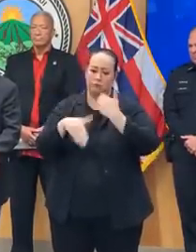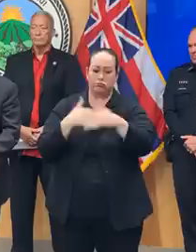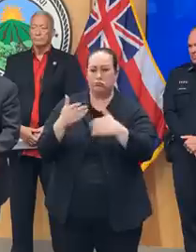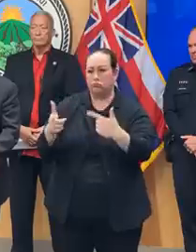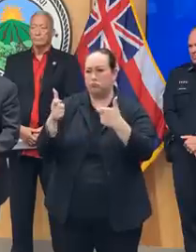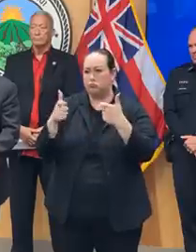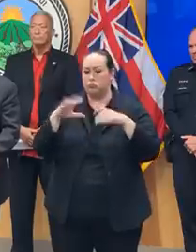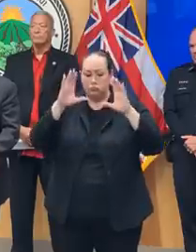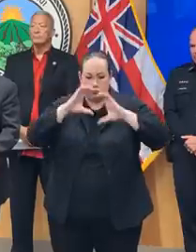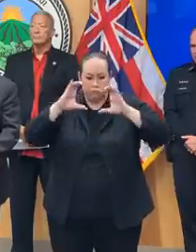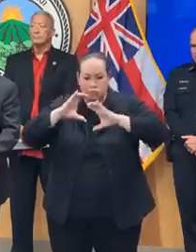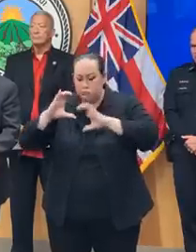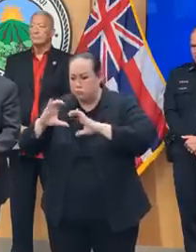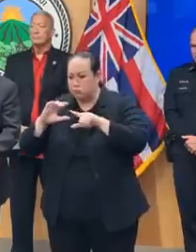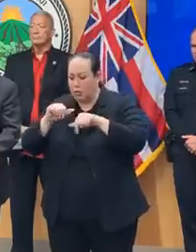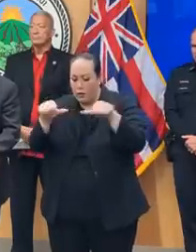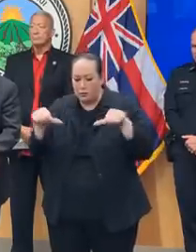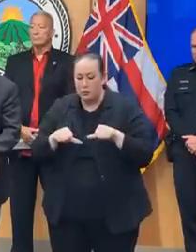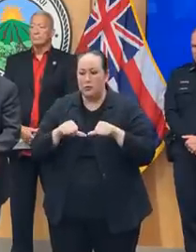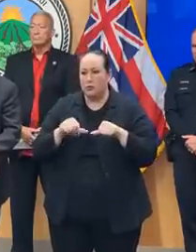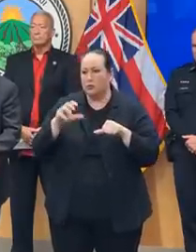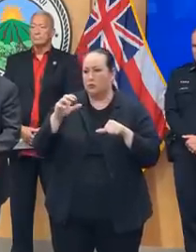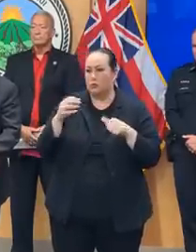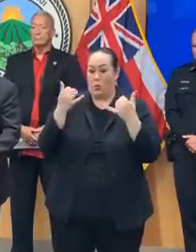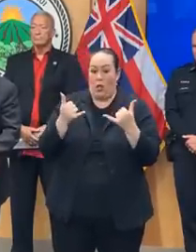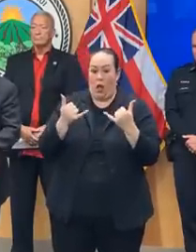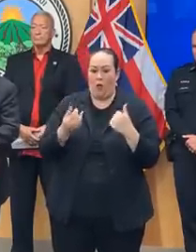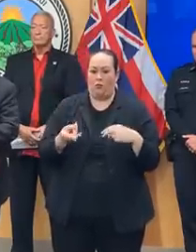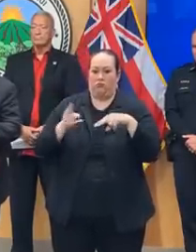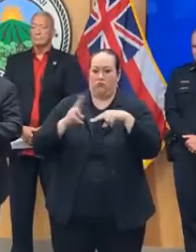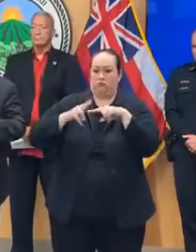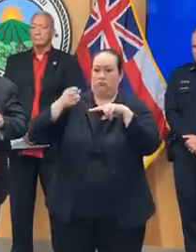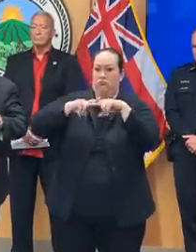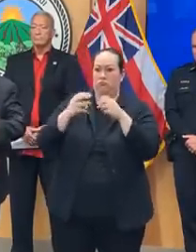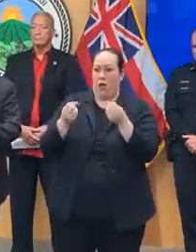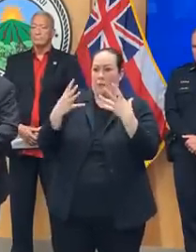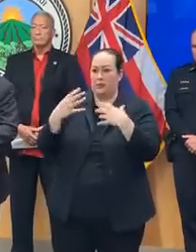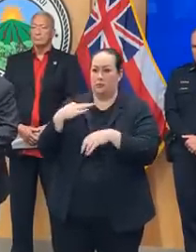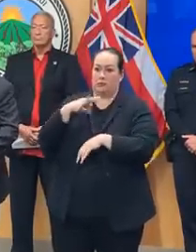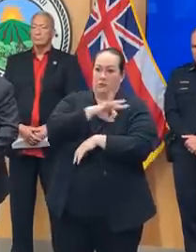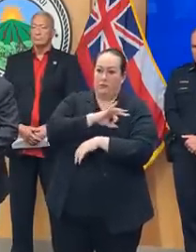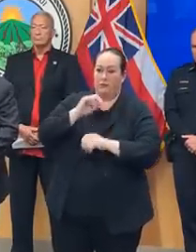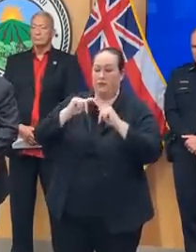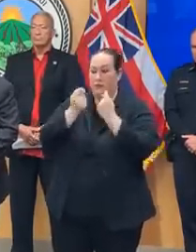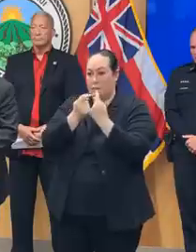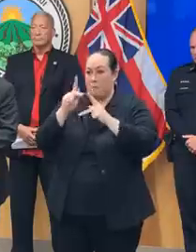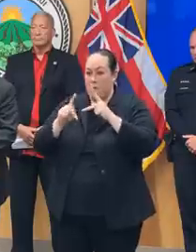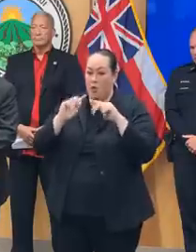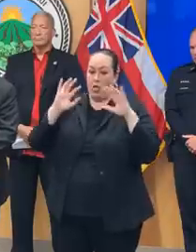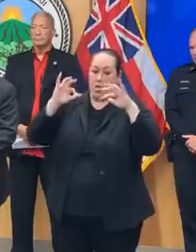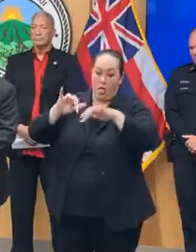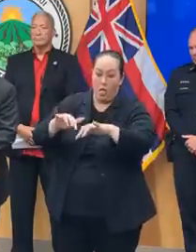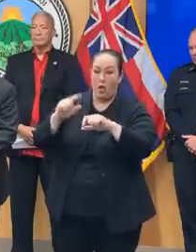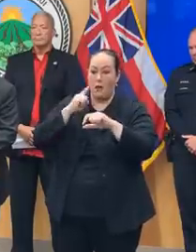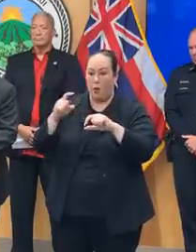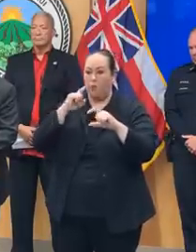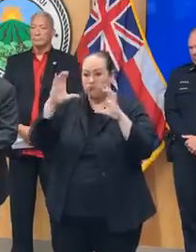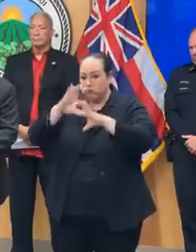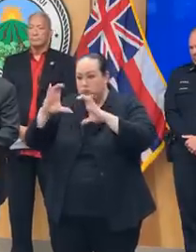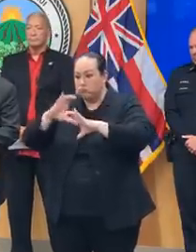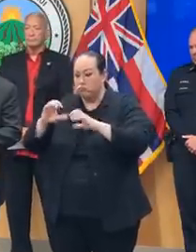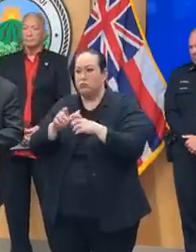very diligently, and that's why we're super augmenting the staff and the team. A couple other things I wanted to share with you. The